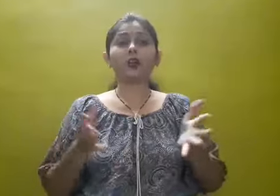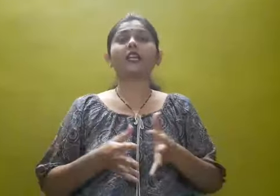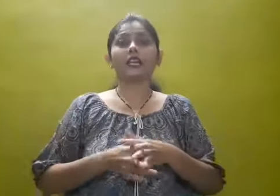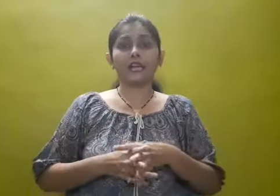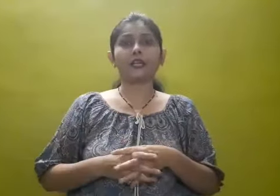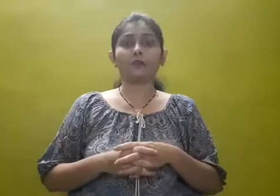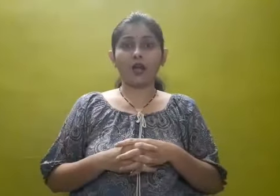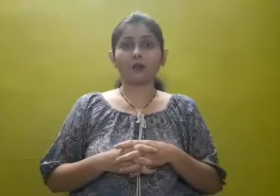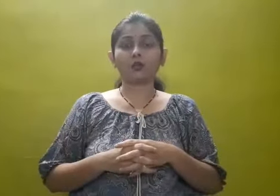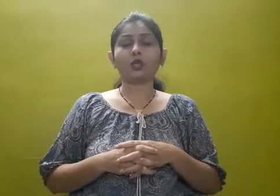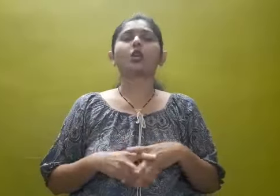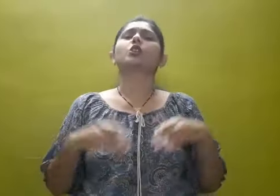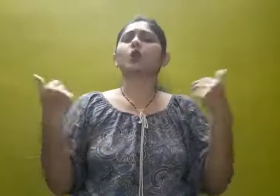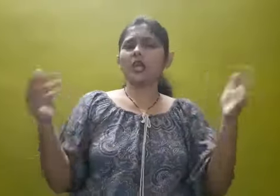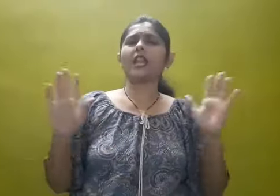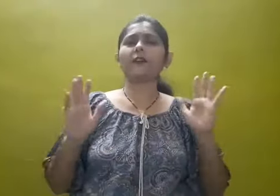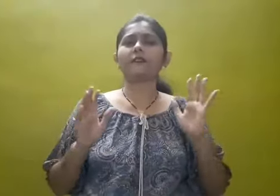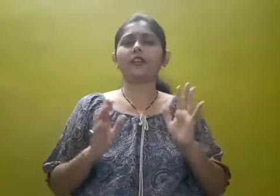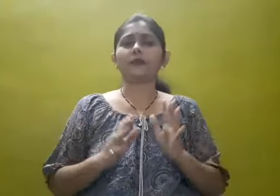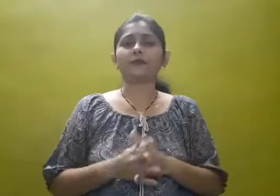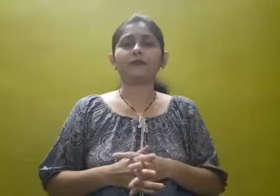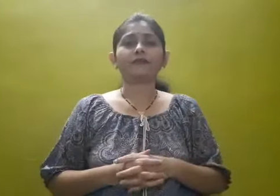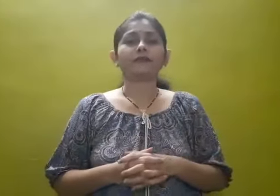the tiny mouse. So he left him